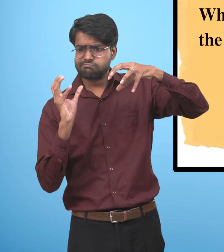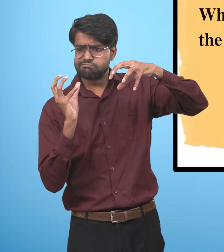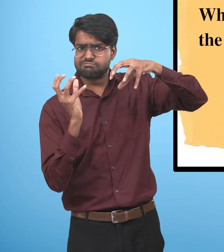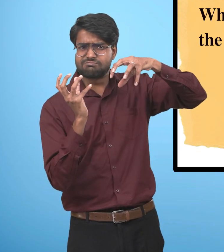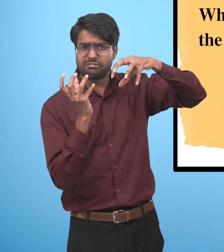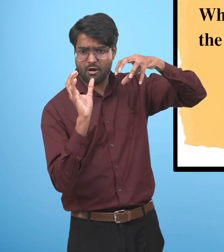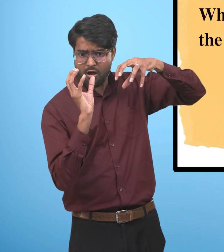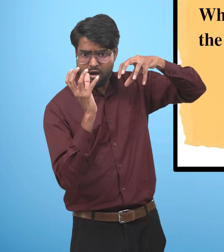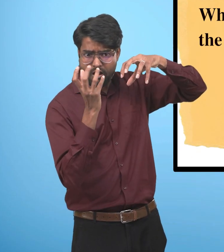its axis.